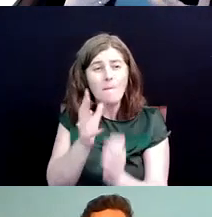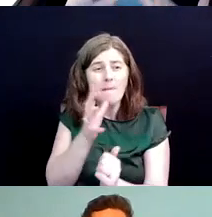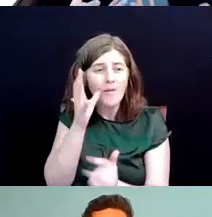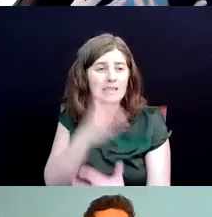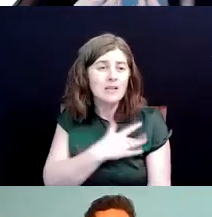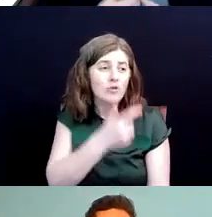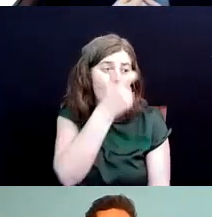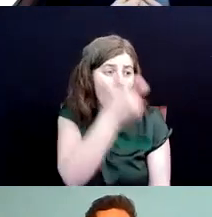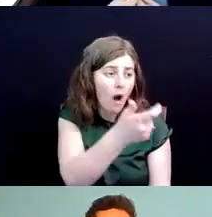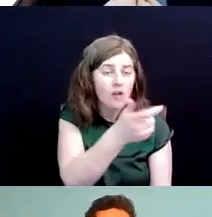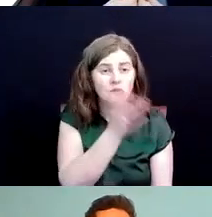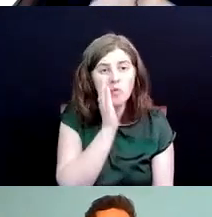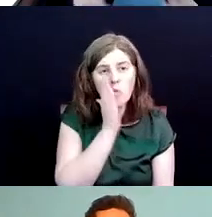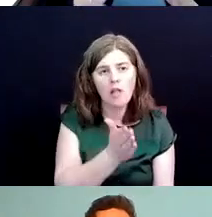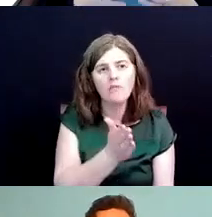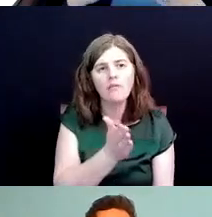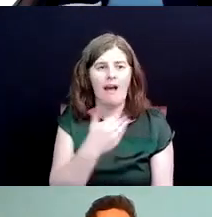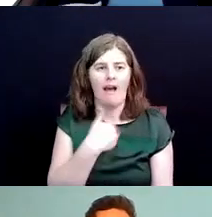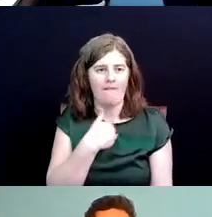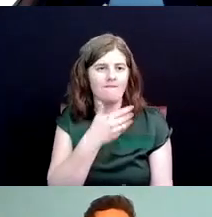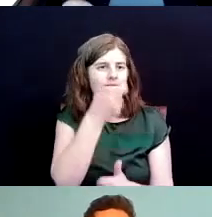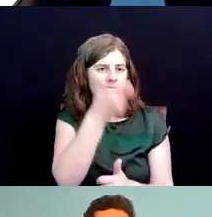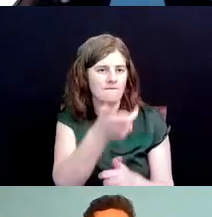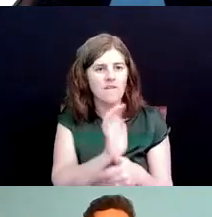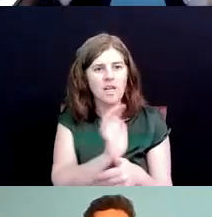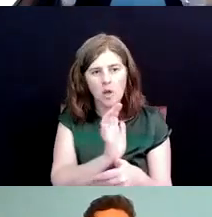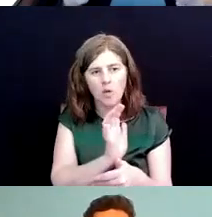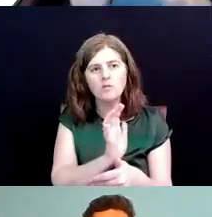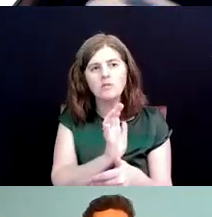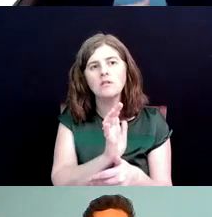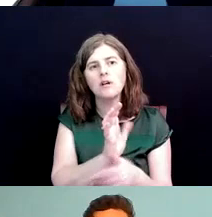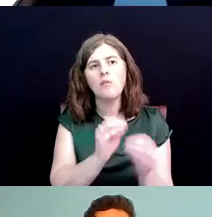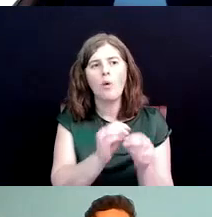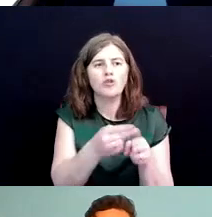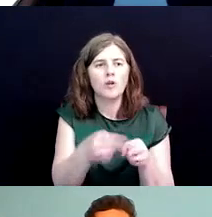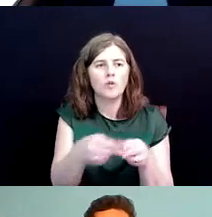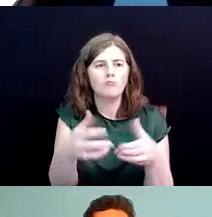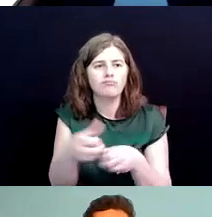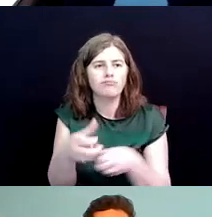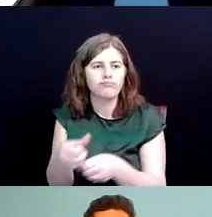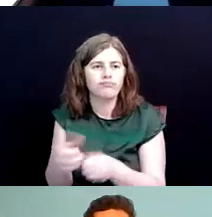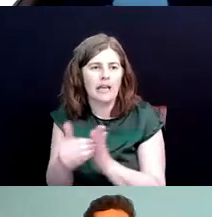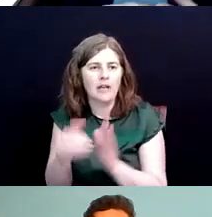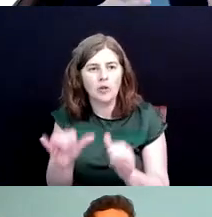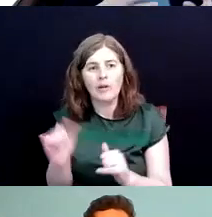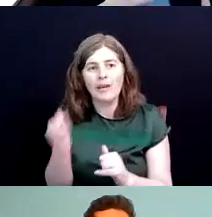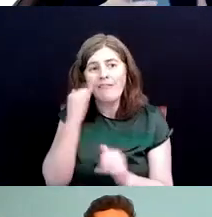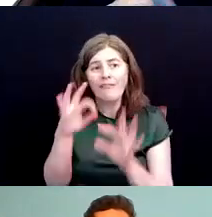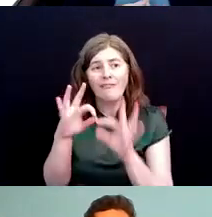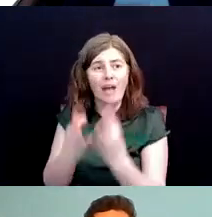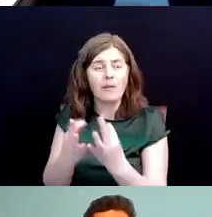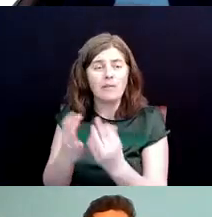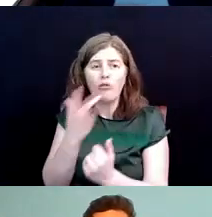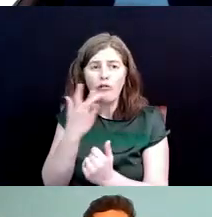watch a video, they also go through these in a shorter fashion. So again, if you have more families that prefer